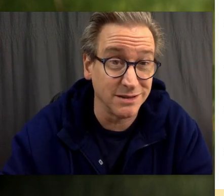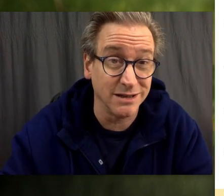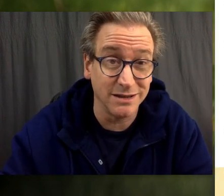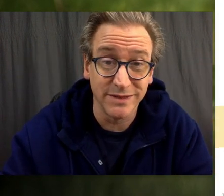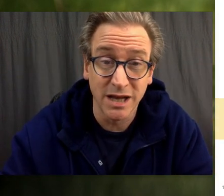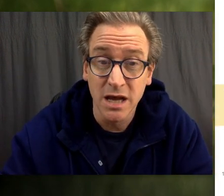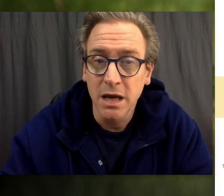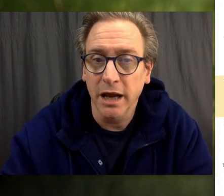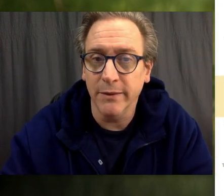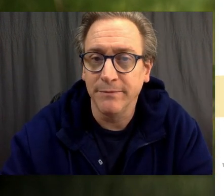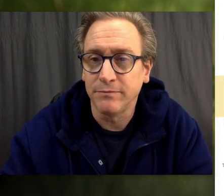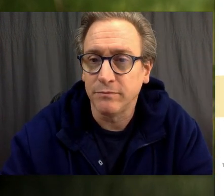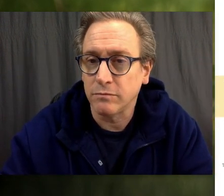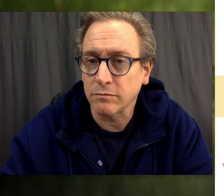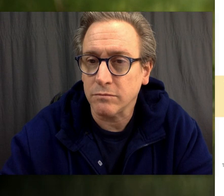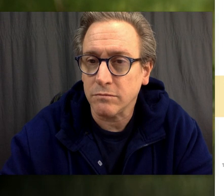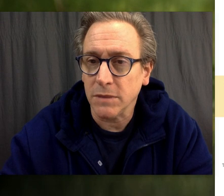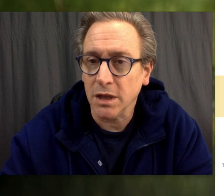congratulations. I don't know. Anyway,